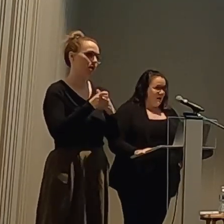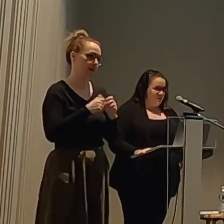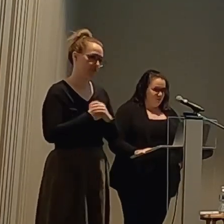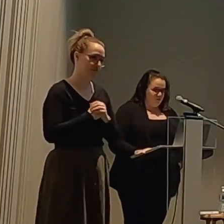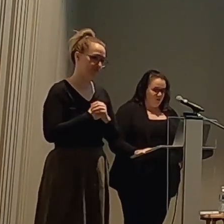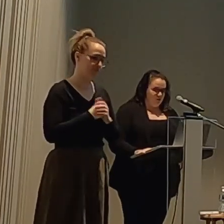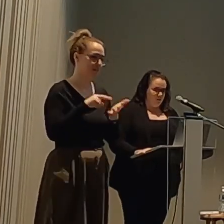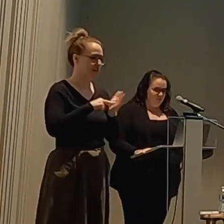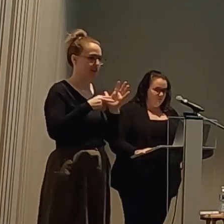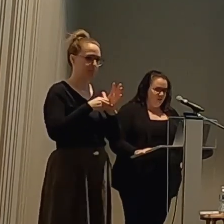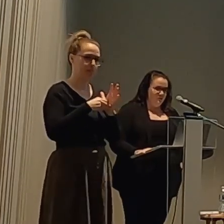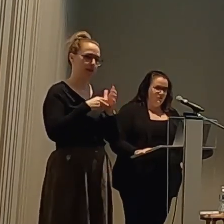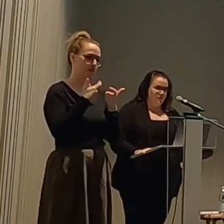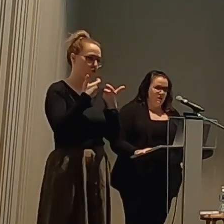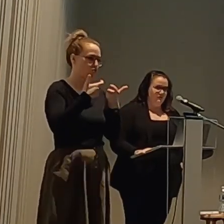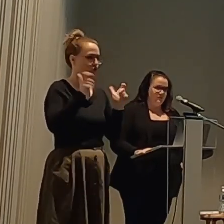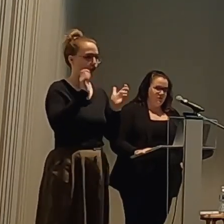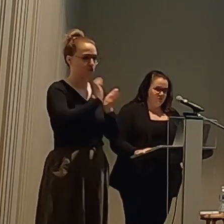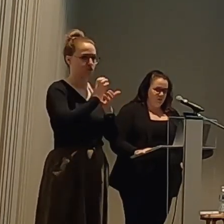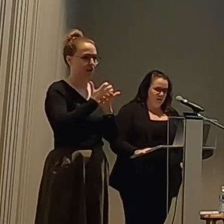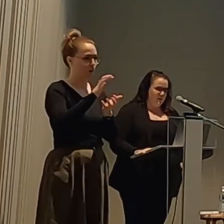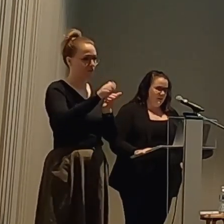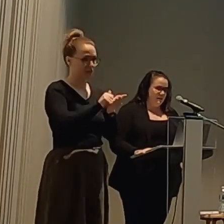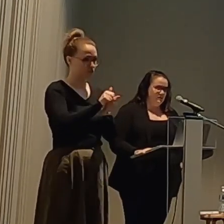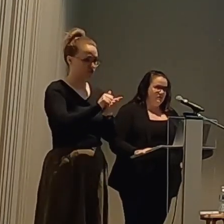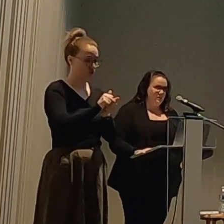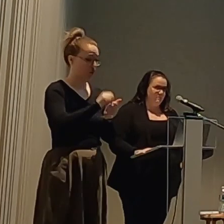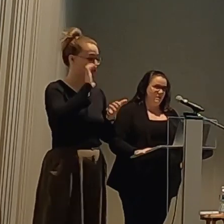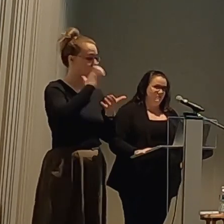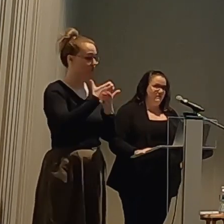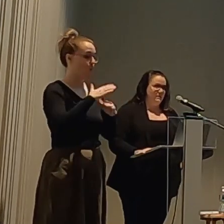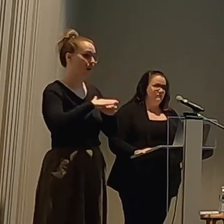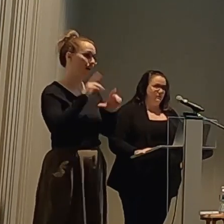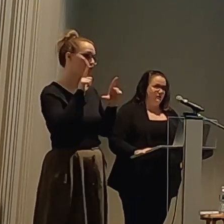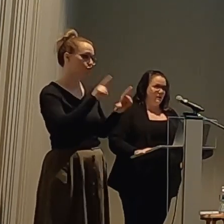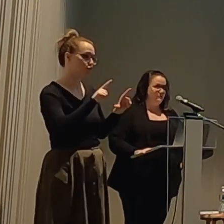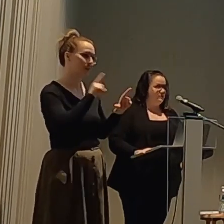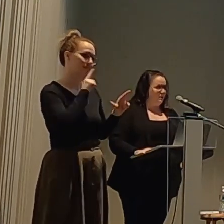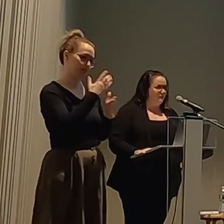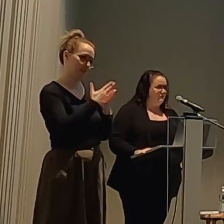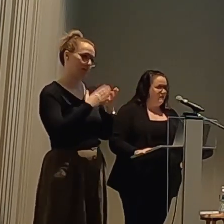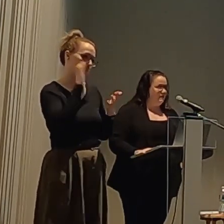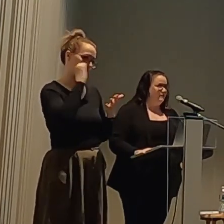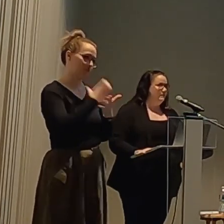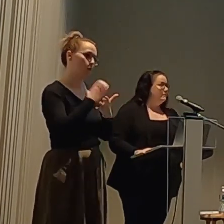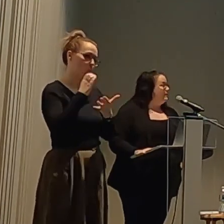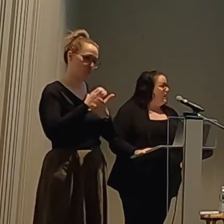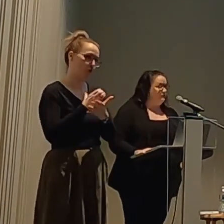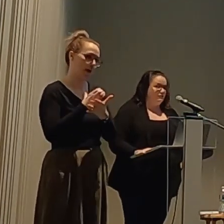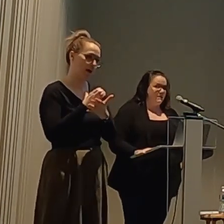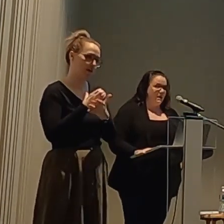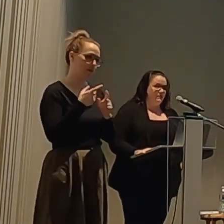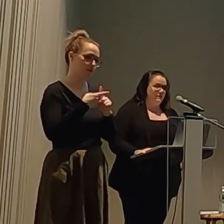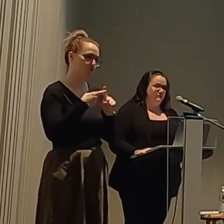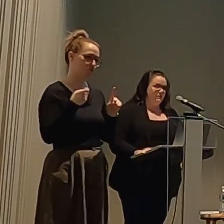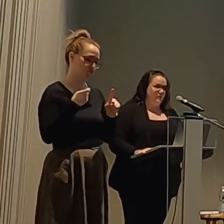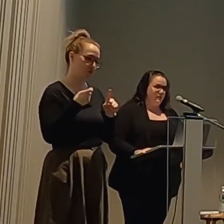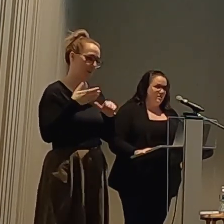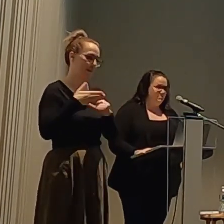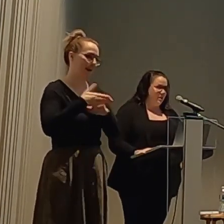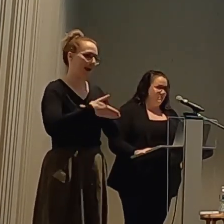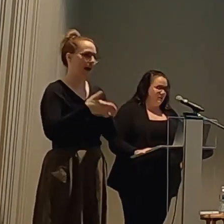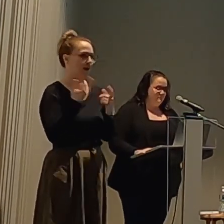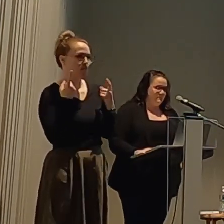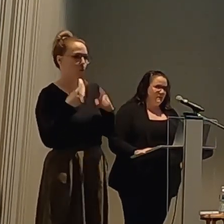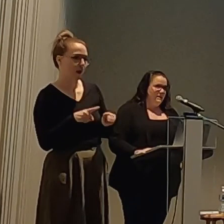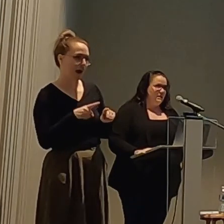there was mass destruction, and the photograph on screen is some of the photographs of the aftermath of the